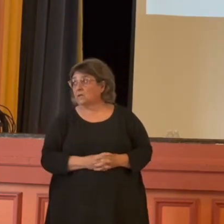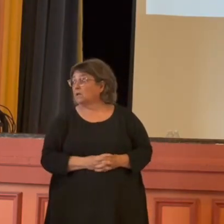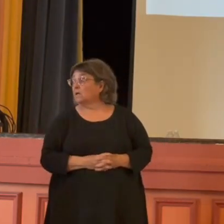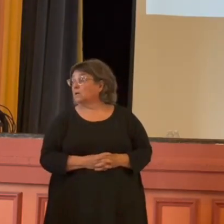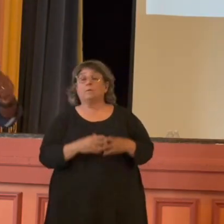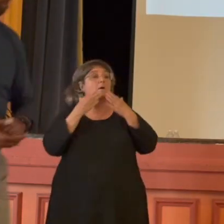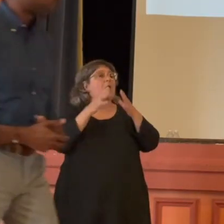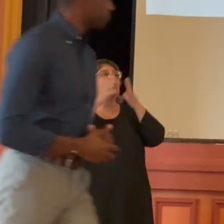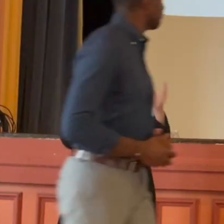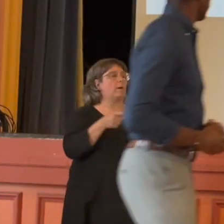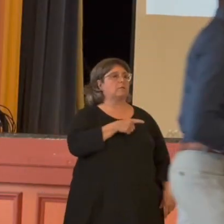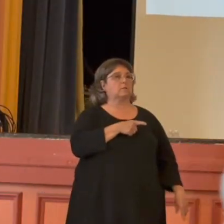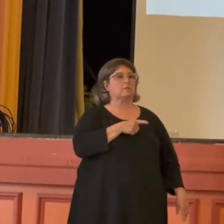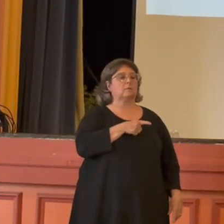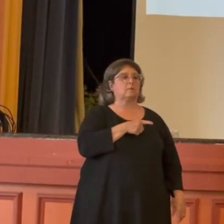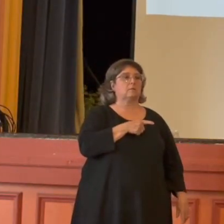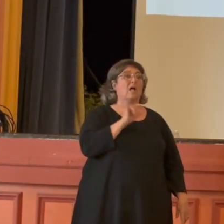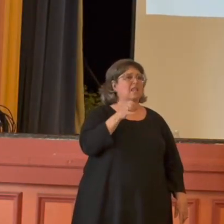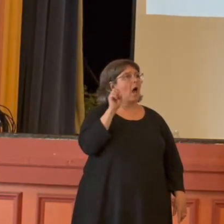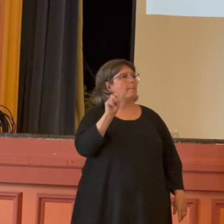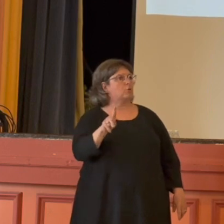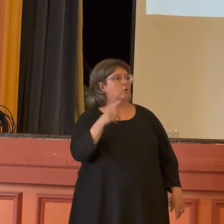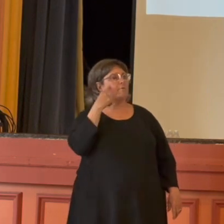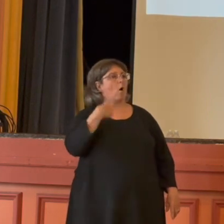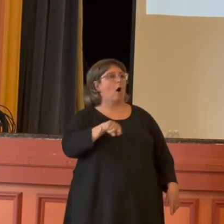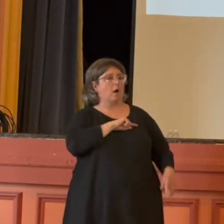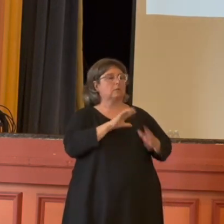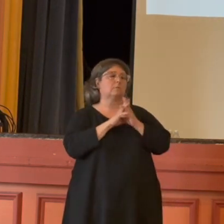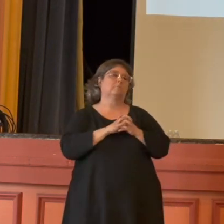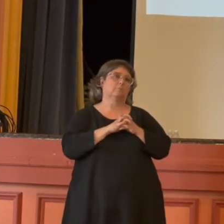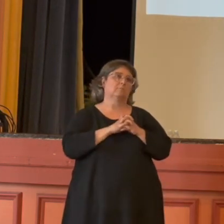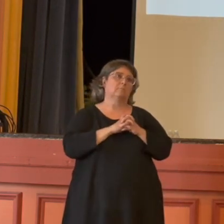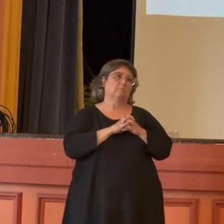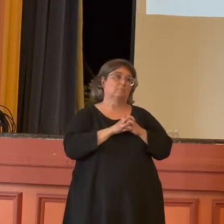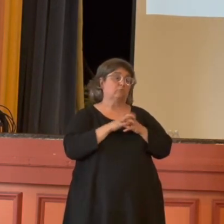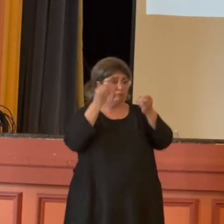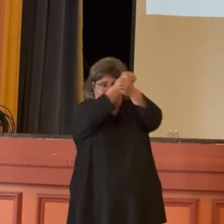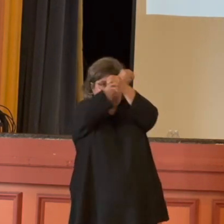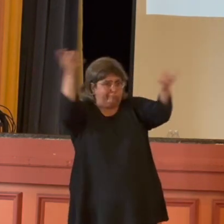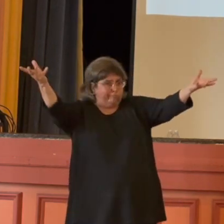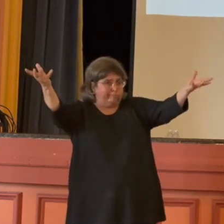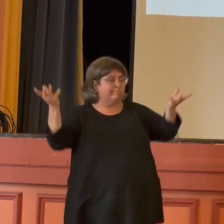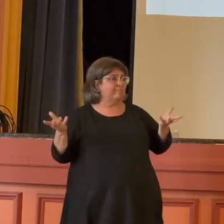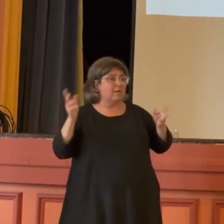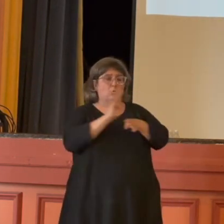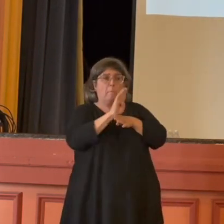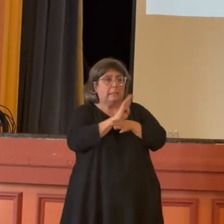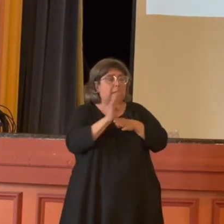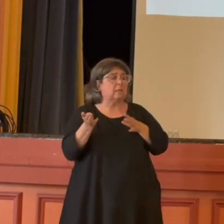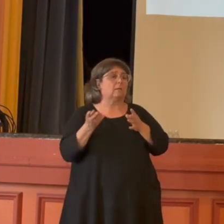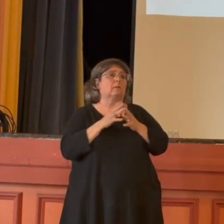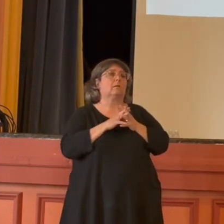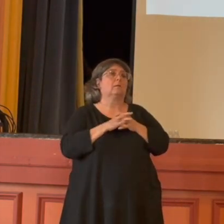Thank you so much, Walt. And this is an opportunity for us to get the word out to our current businesses that